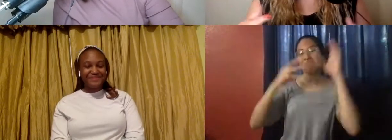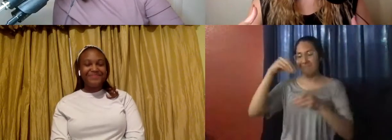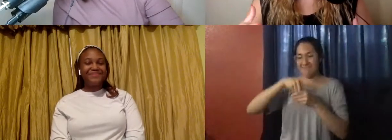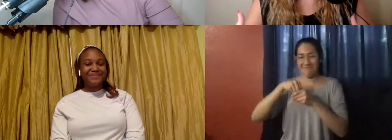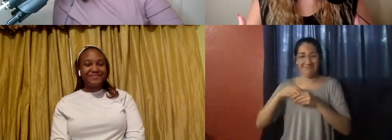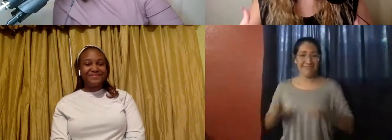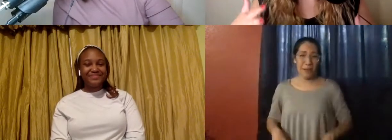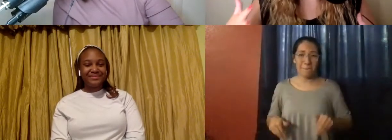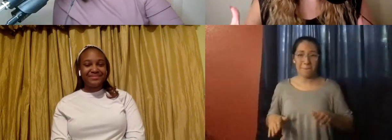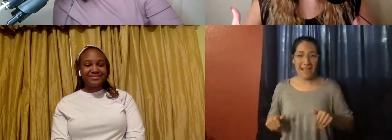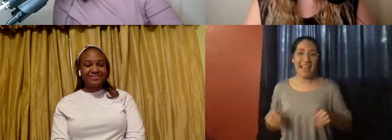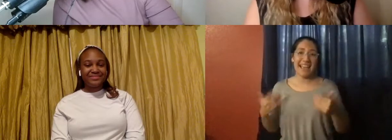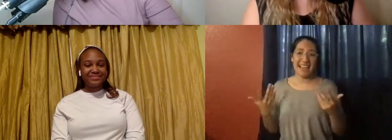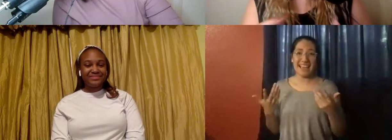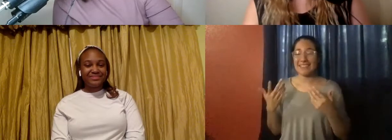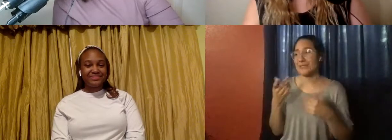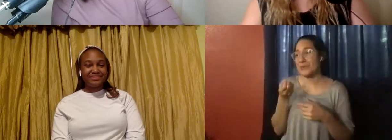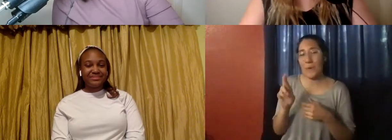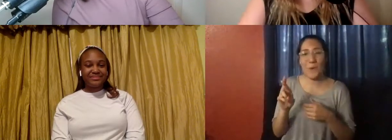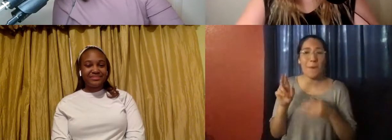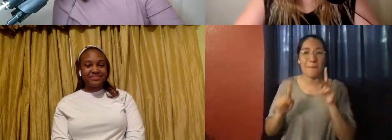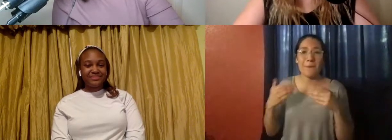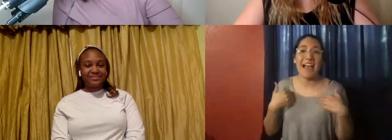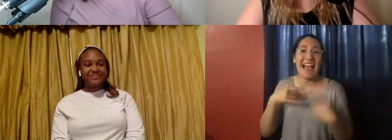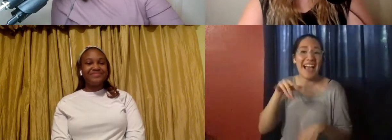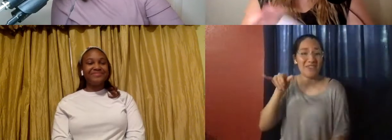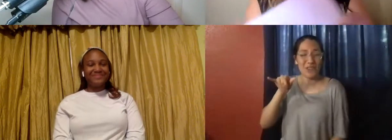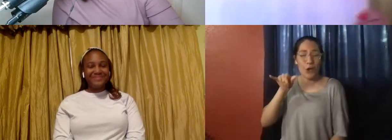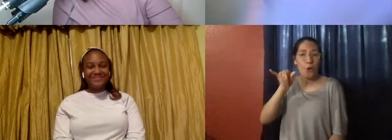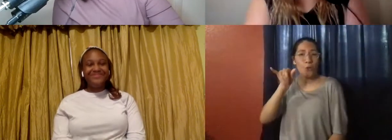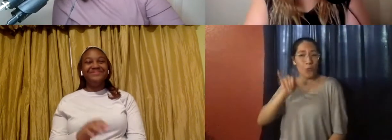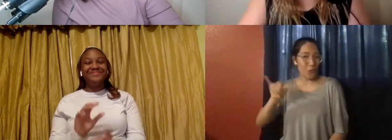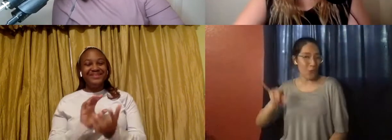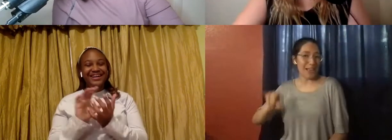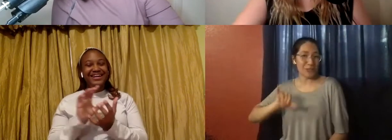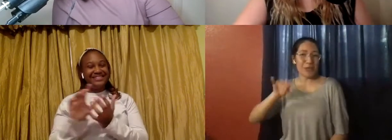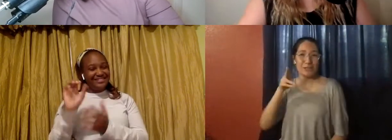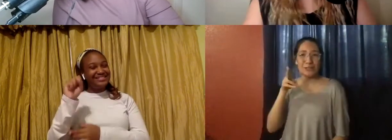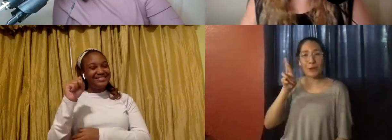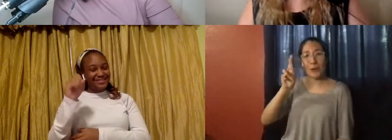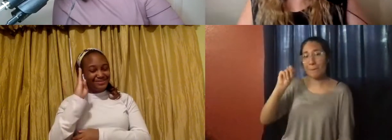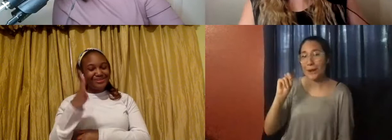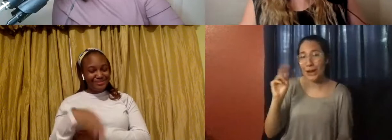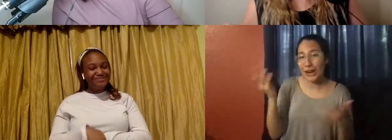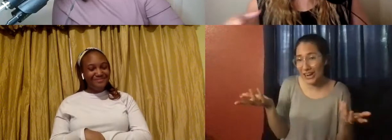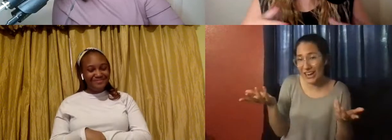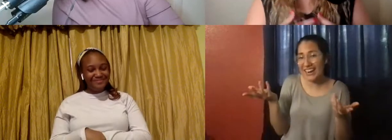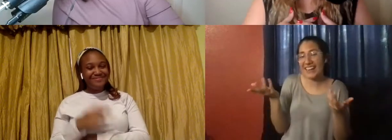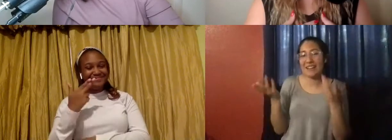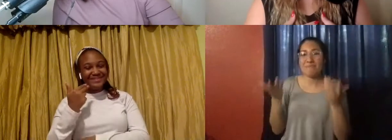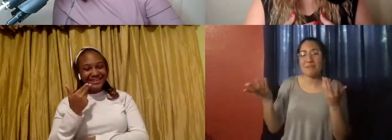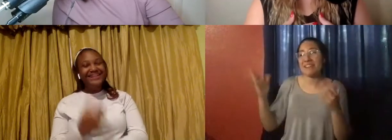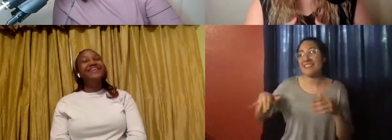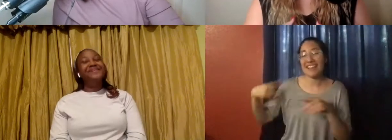because they're like, oh my God, I haven't shaved in like a year. So we'll see. Yes. So let's talk about a couple